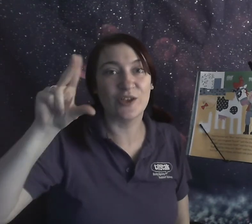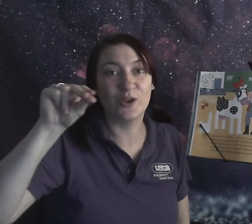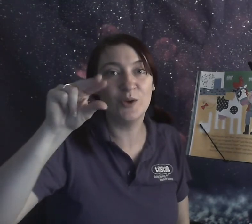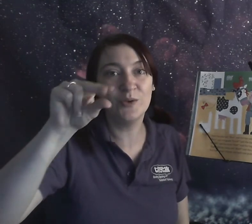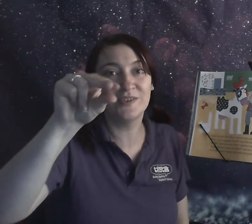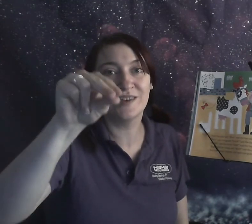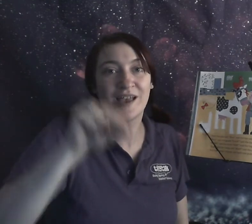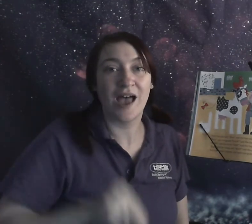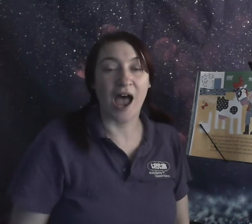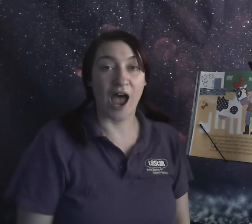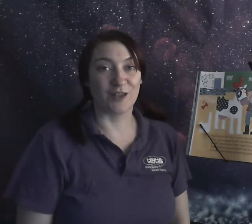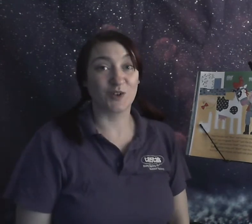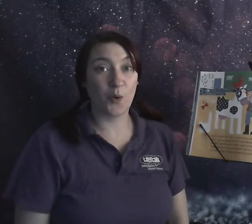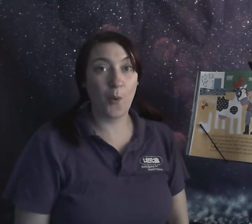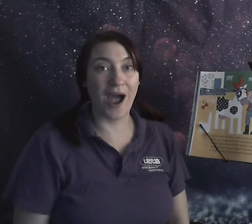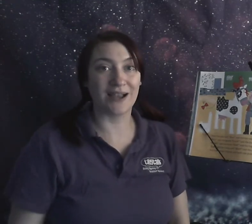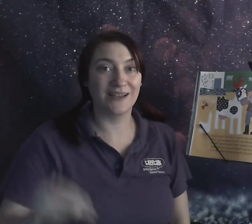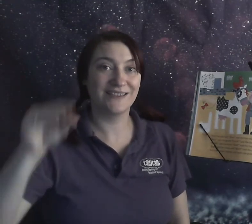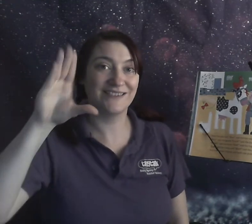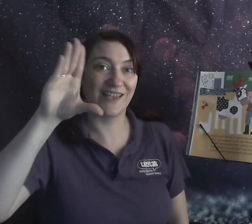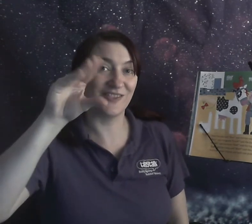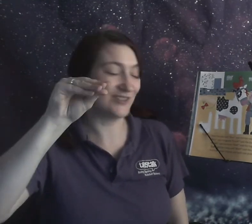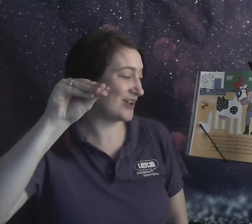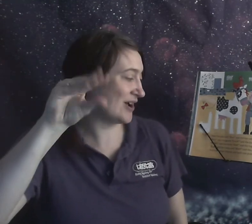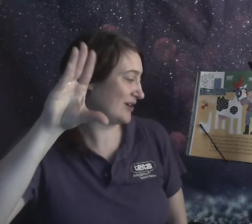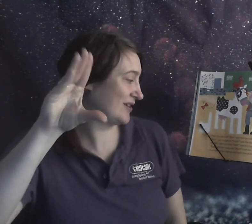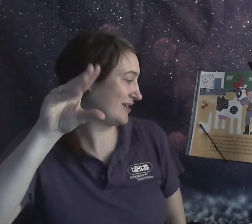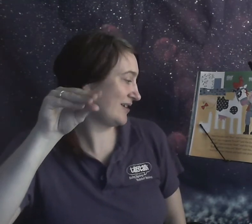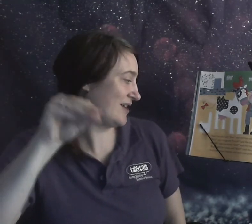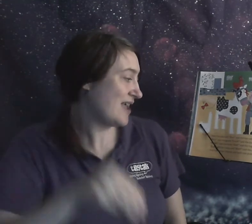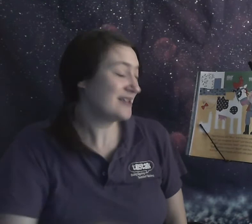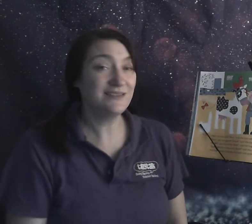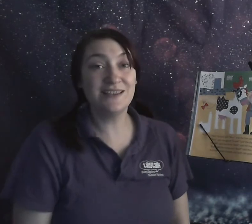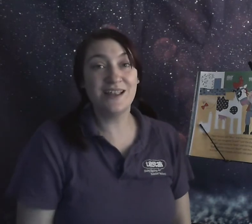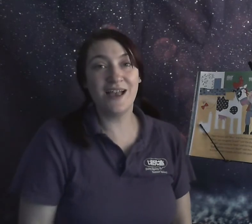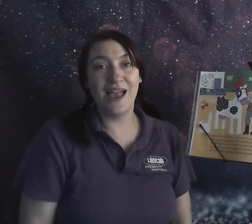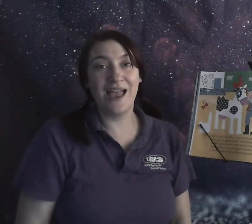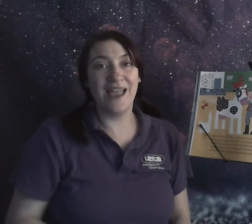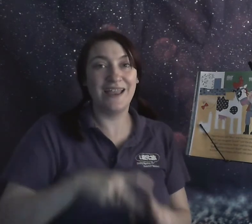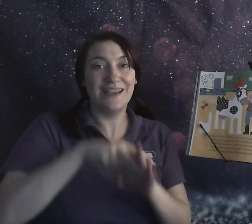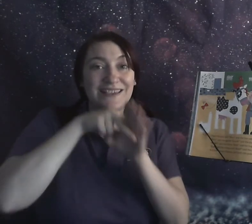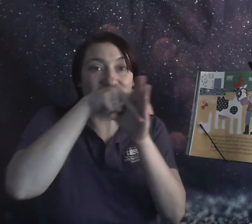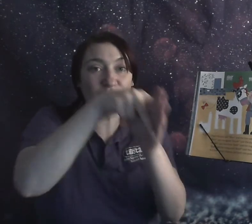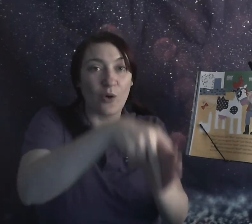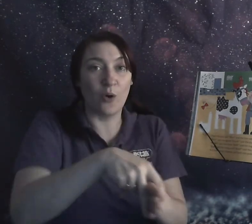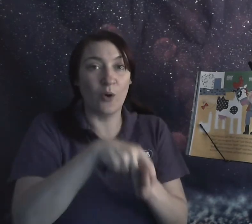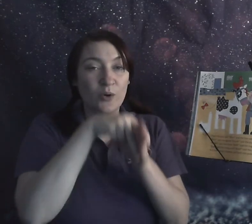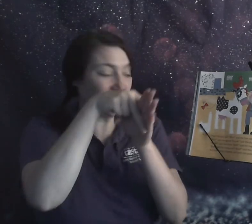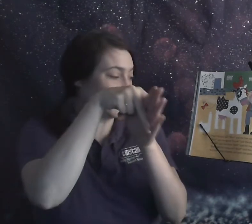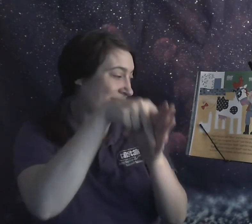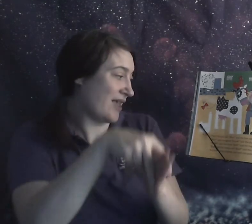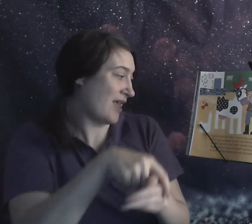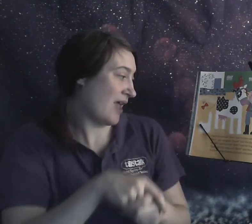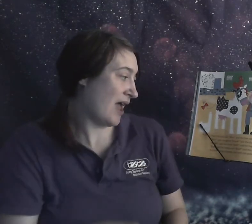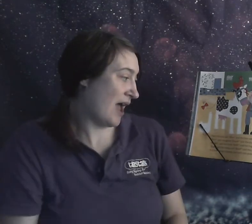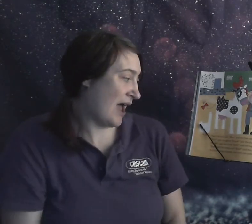goose, and "Quack!" said the duck. "Nay!" said the horse, and